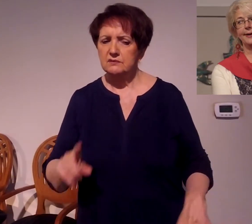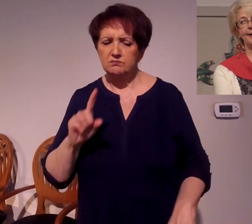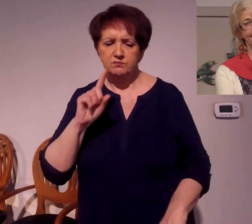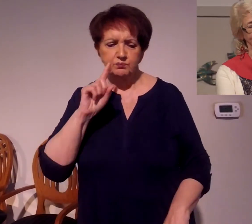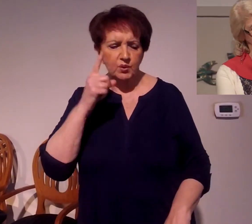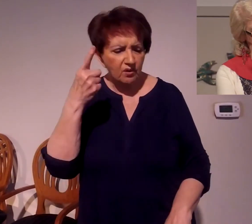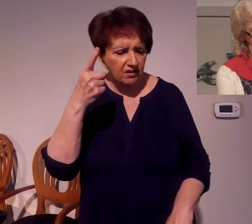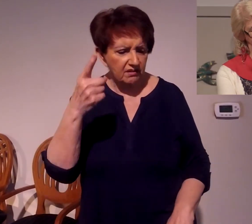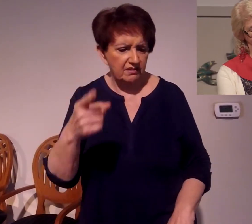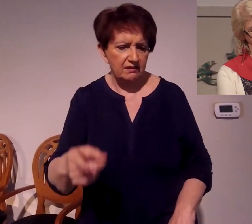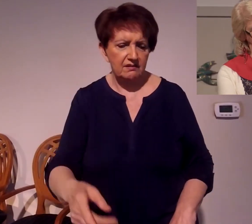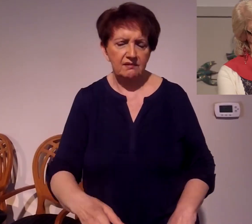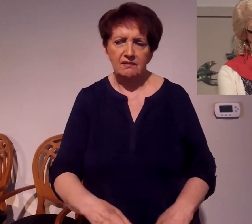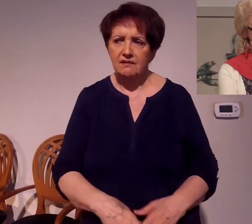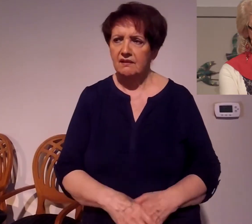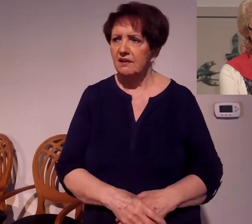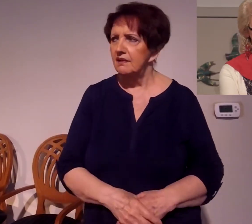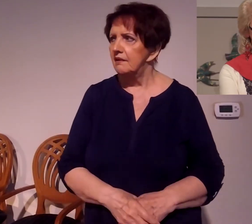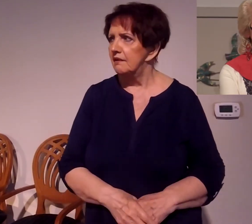as hell.